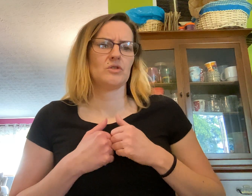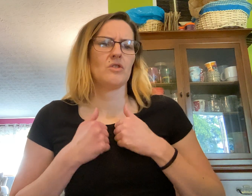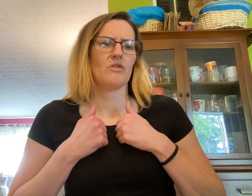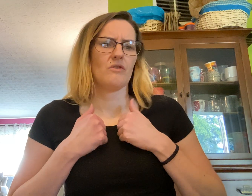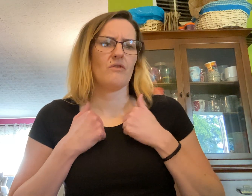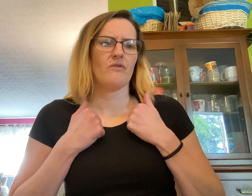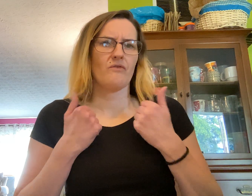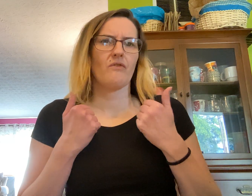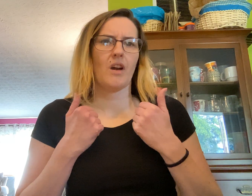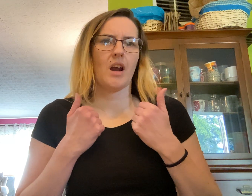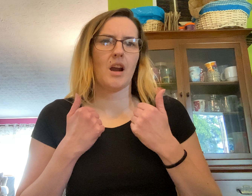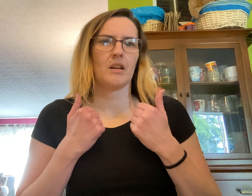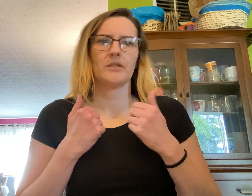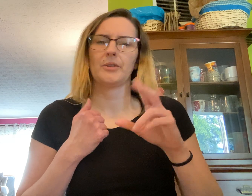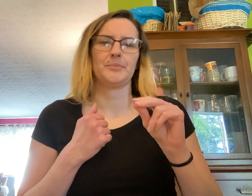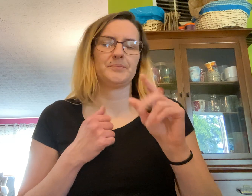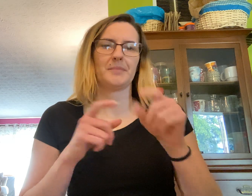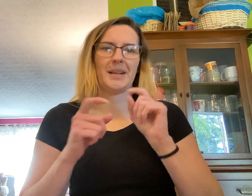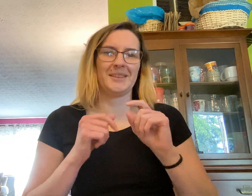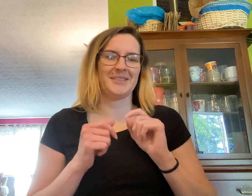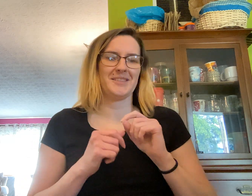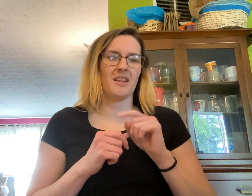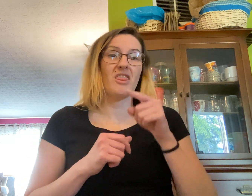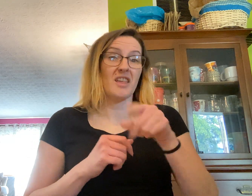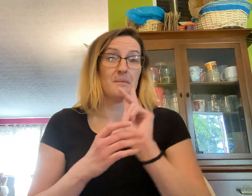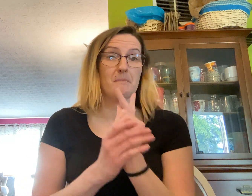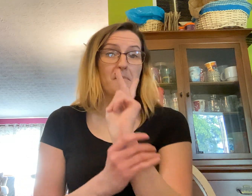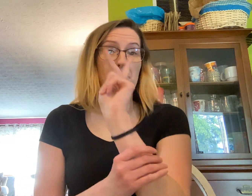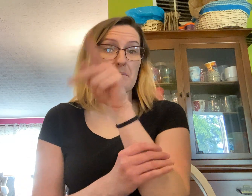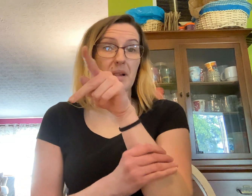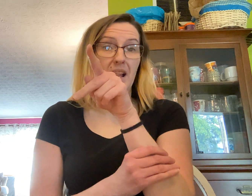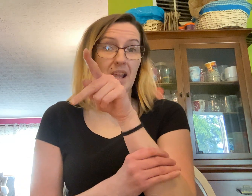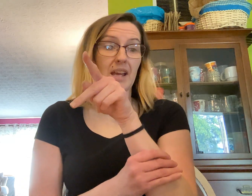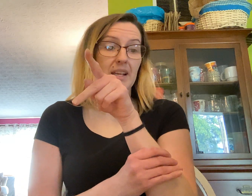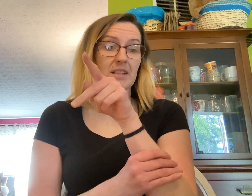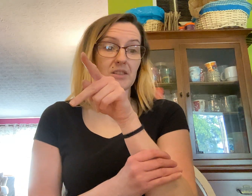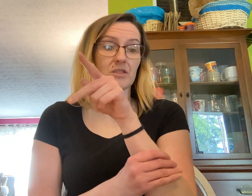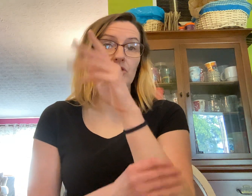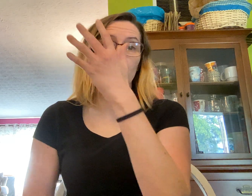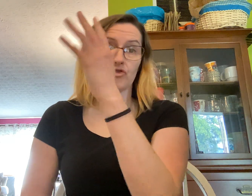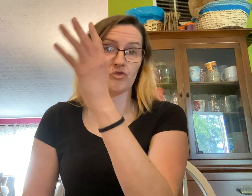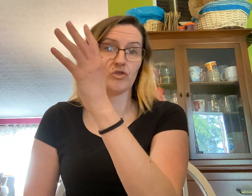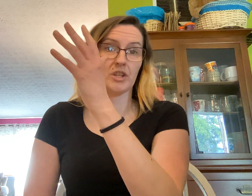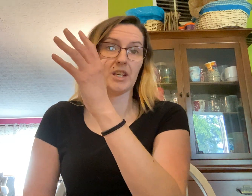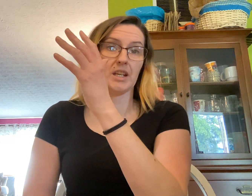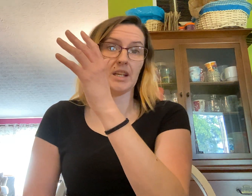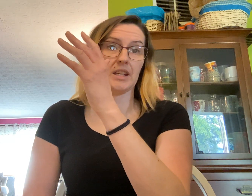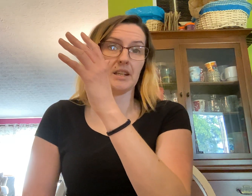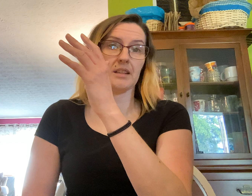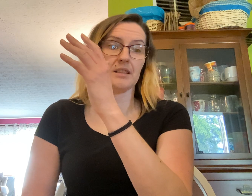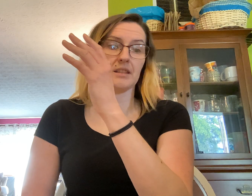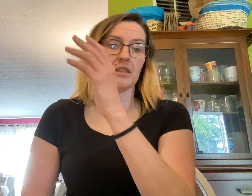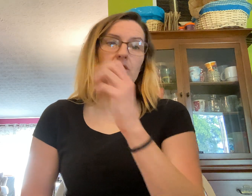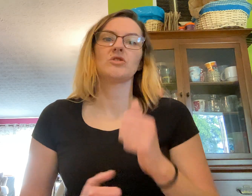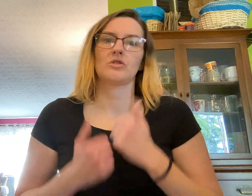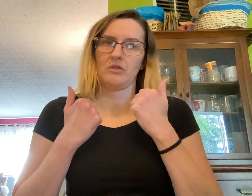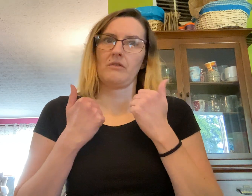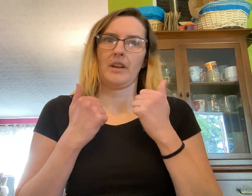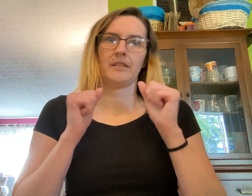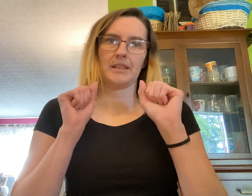like, oh yeah? This tree was brought to the US from China over 200 years ago.